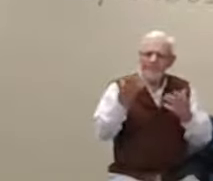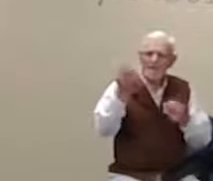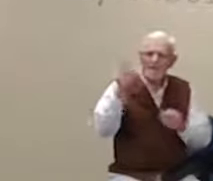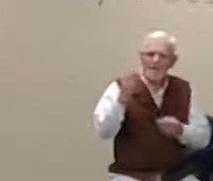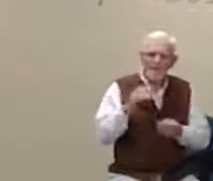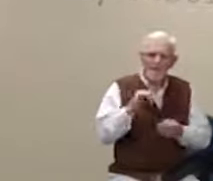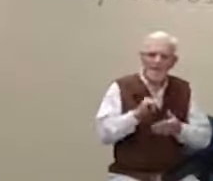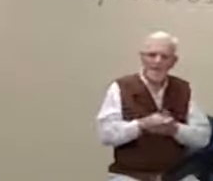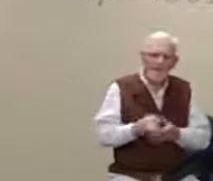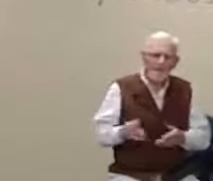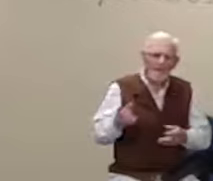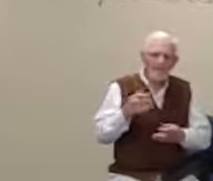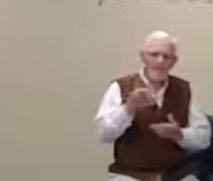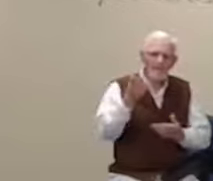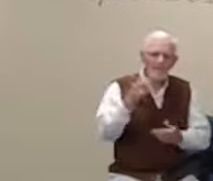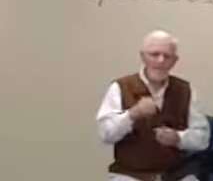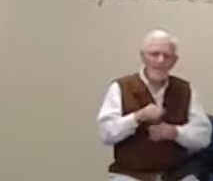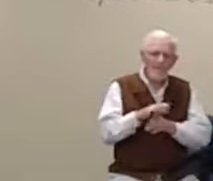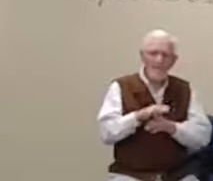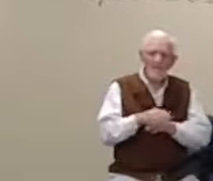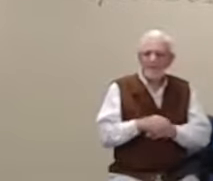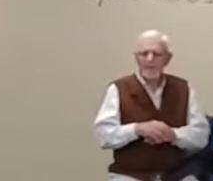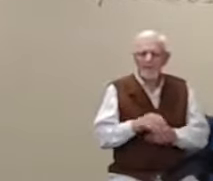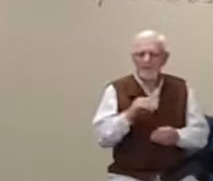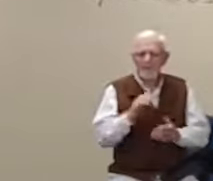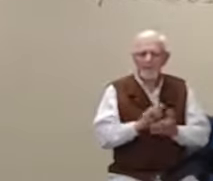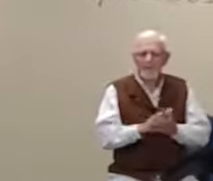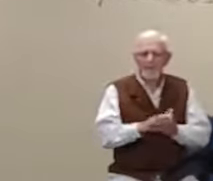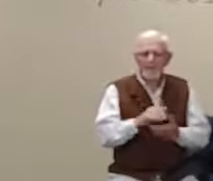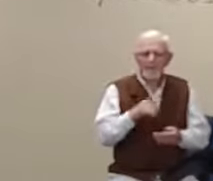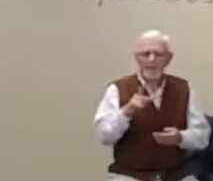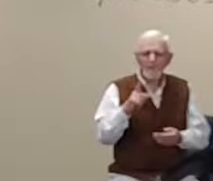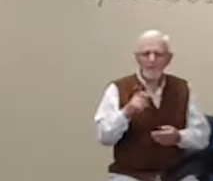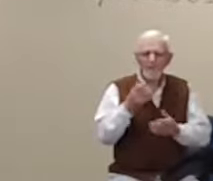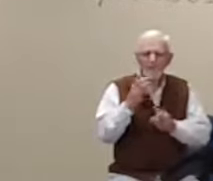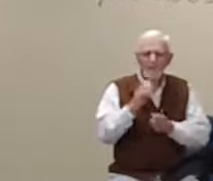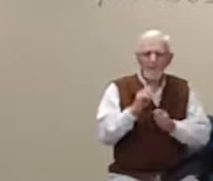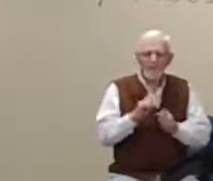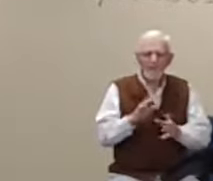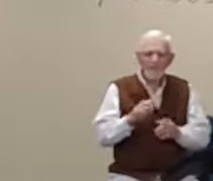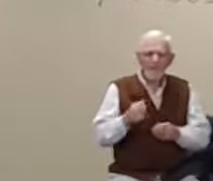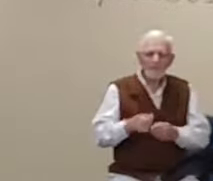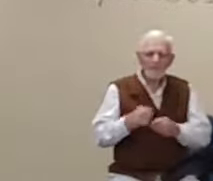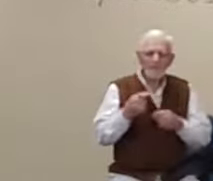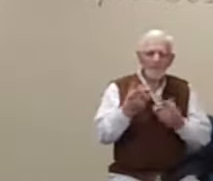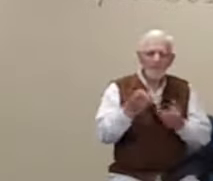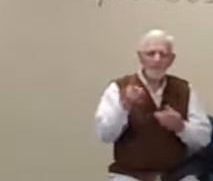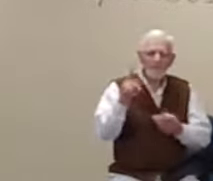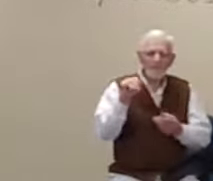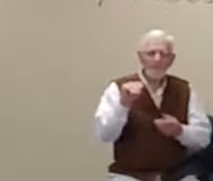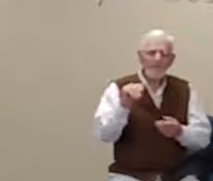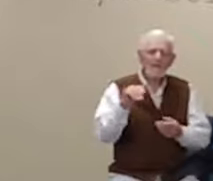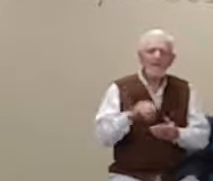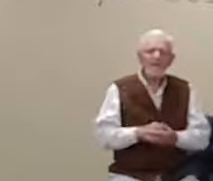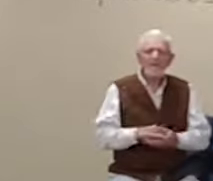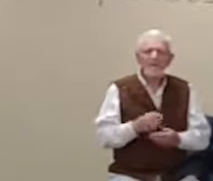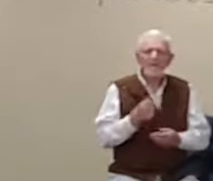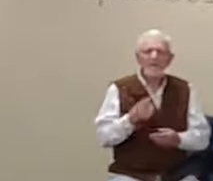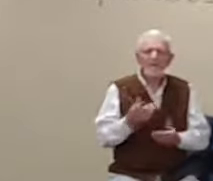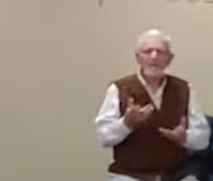You guys were a godsend. I mean, just praise the Lord for you. May God bless you and give you 100-fold for what you did for